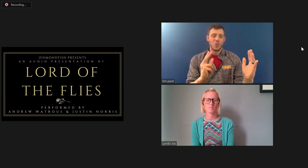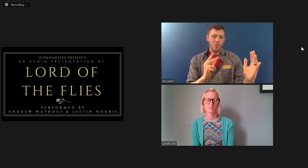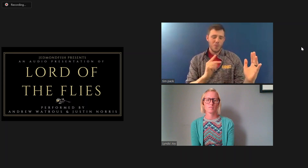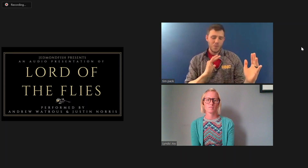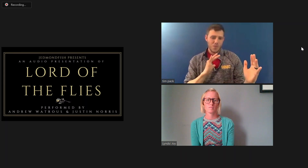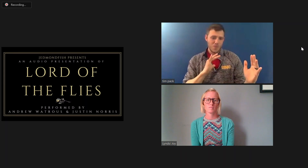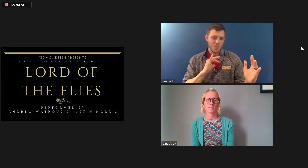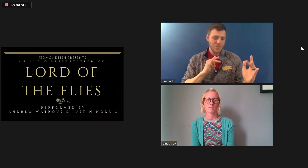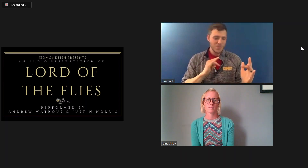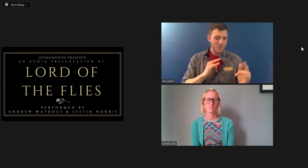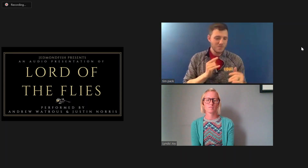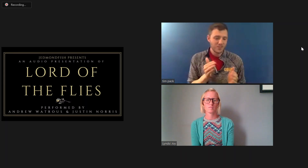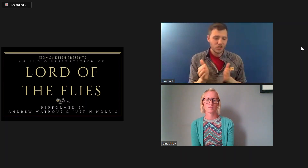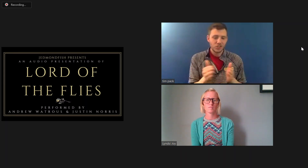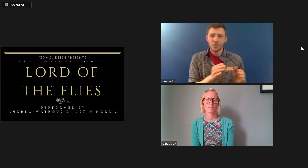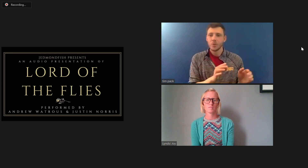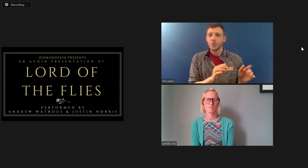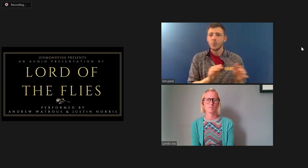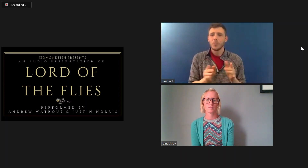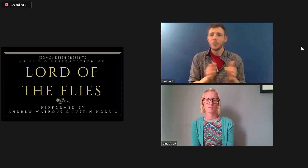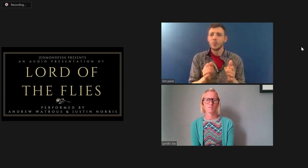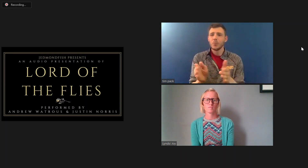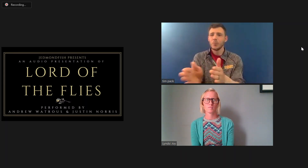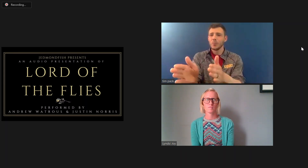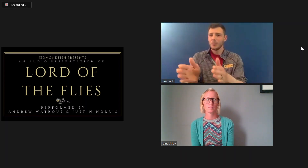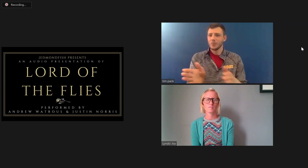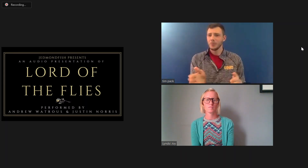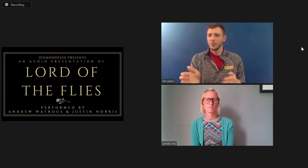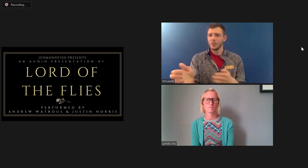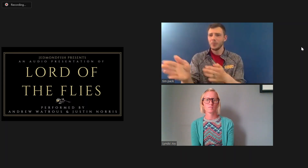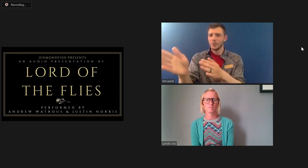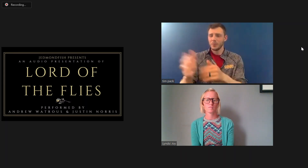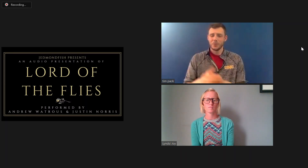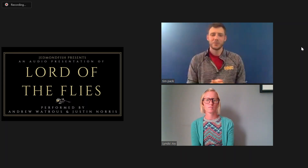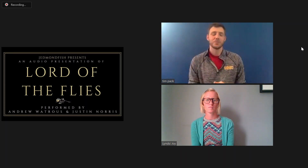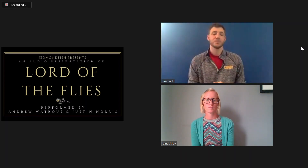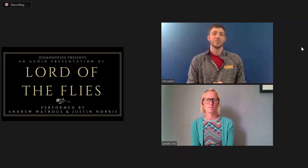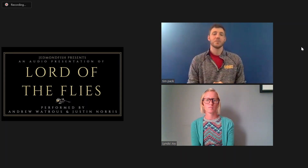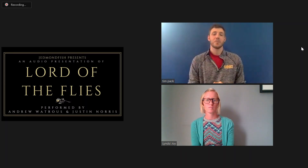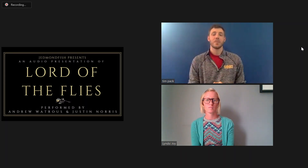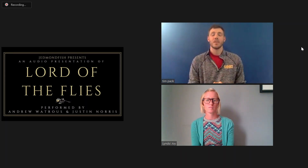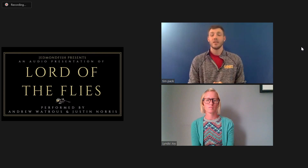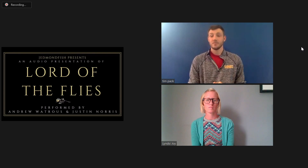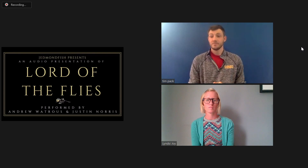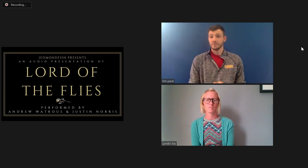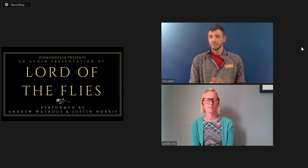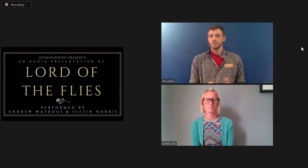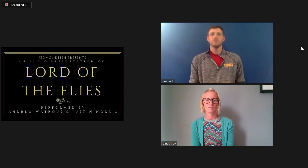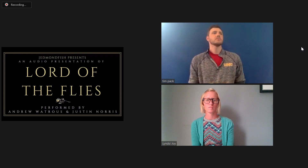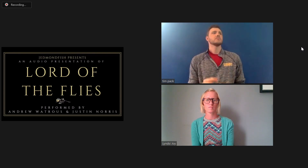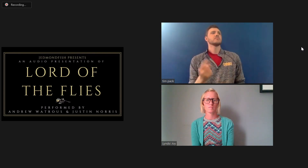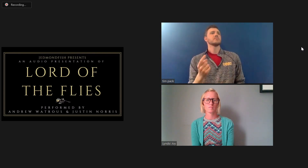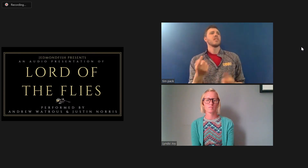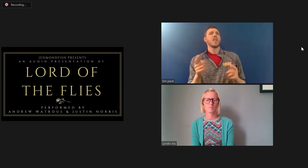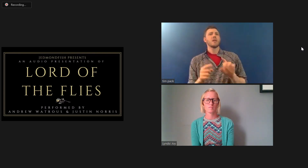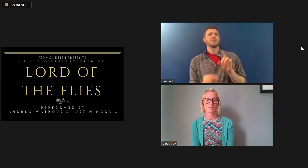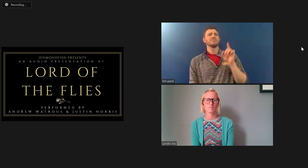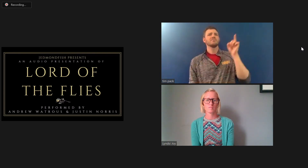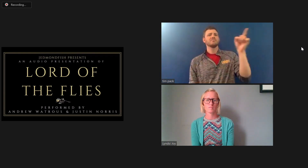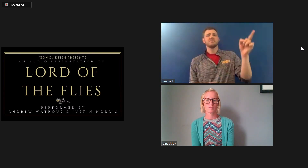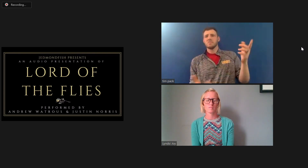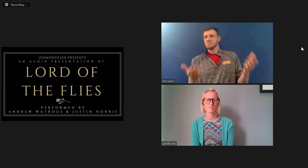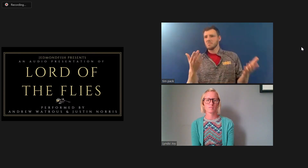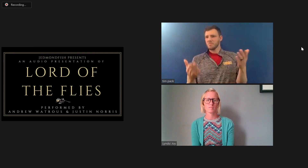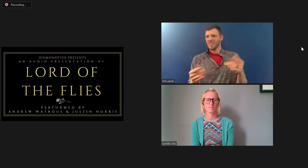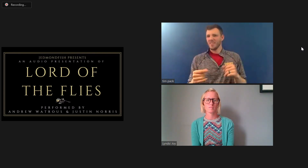delight. Wizzo! Beyond the platform, there was more enchantment. Some act of God, a typhoon